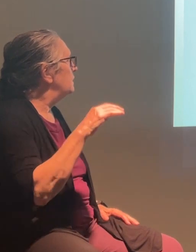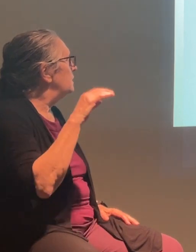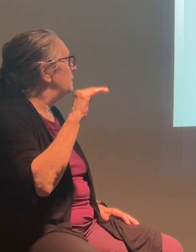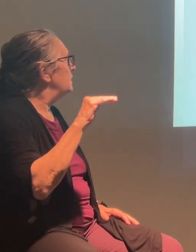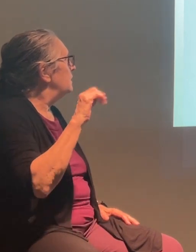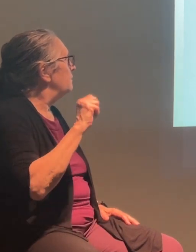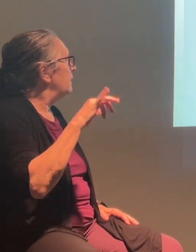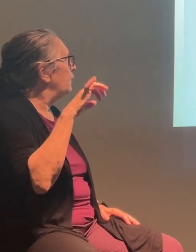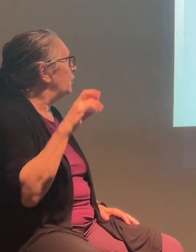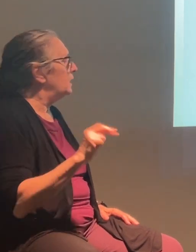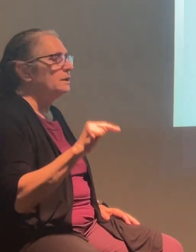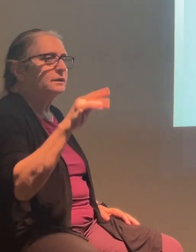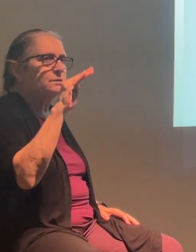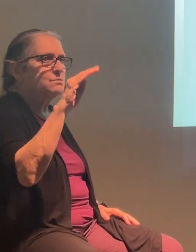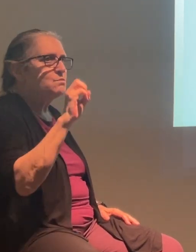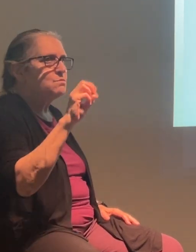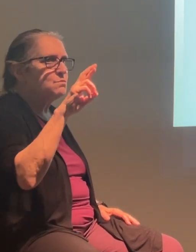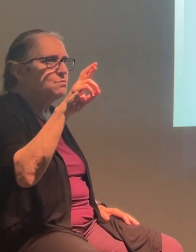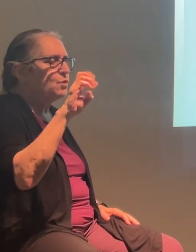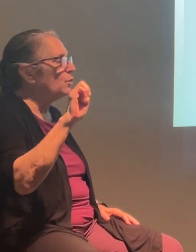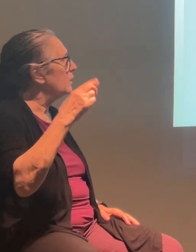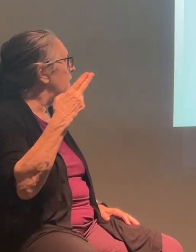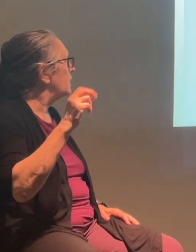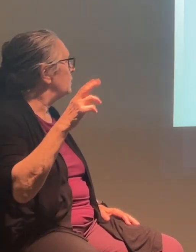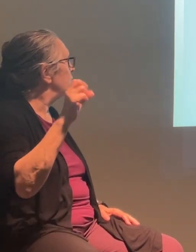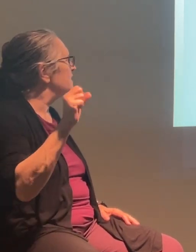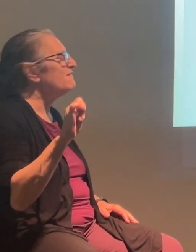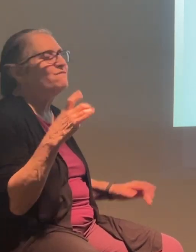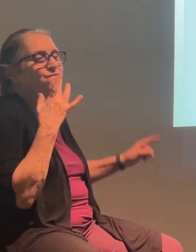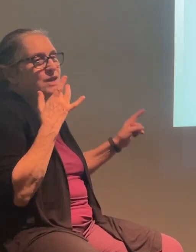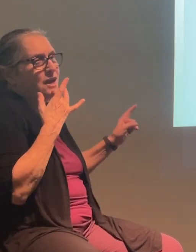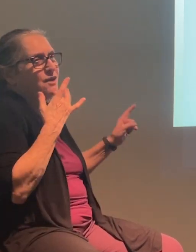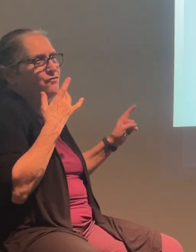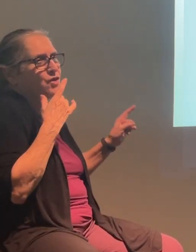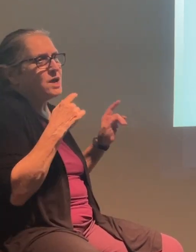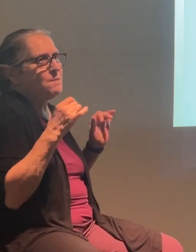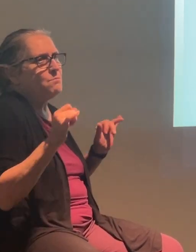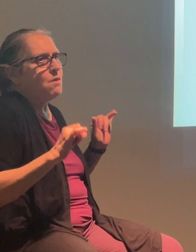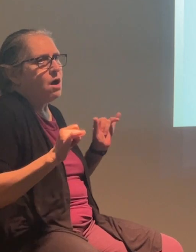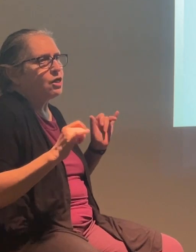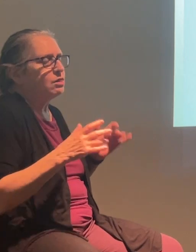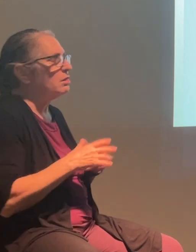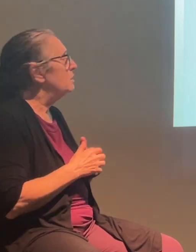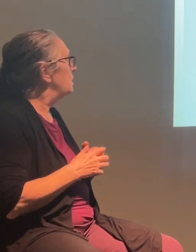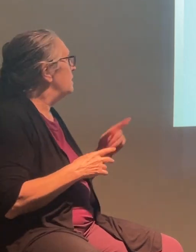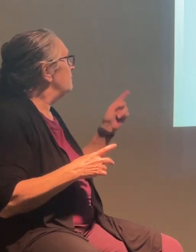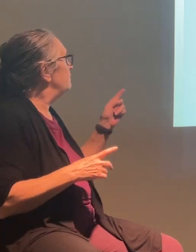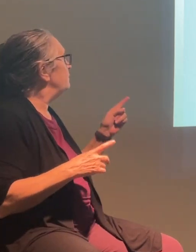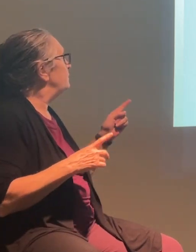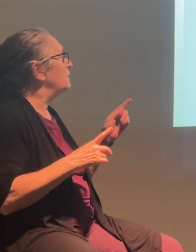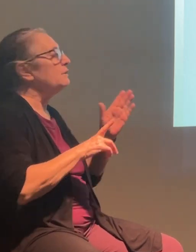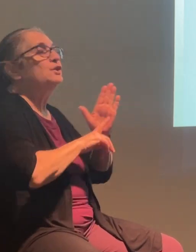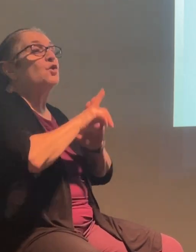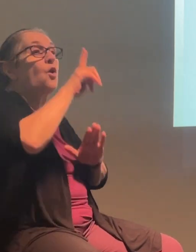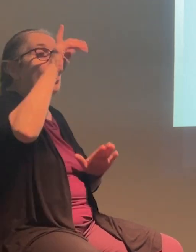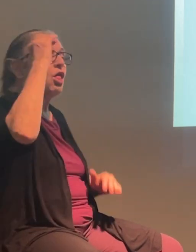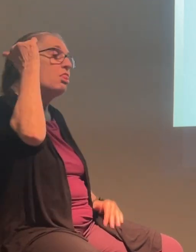Morehouse. You'll see her, and she's also in the gallery. She was his favorite model, very American, very patrician, very tall for the